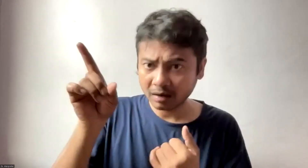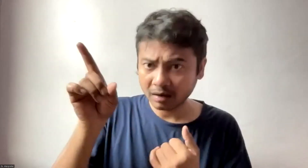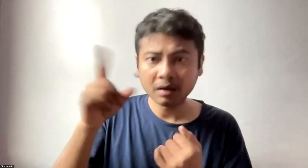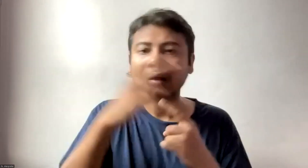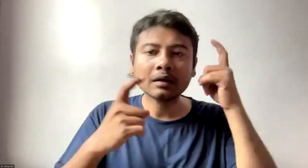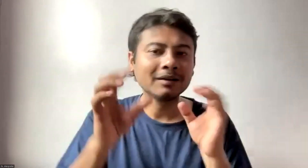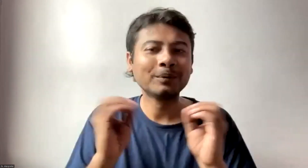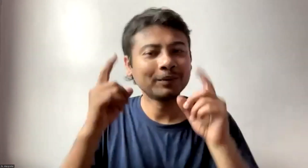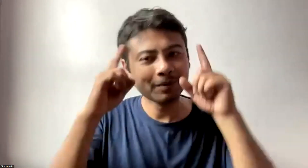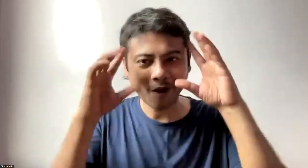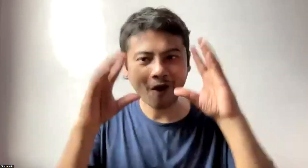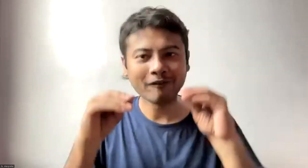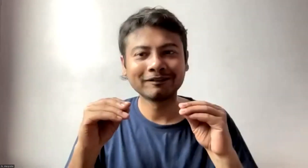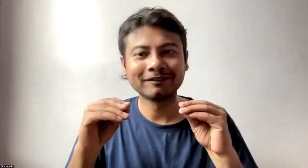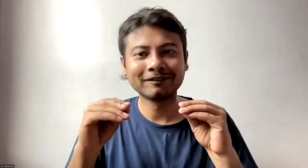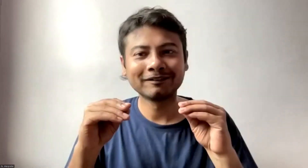birth?